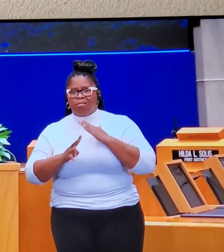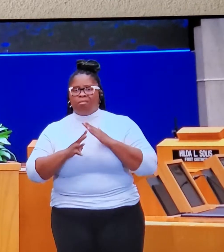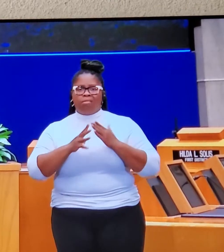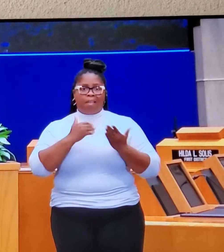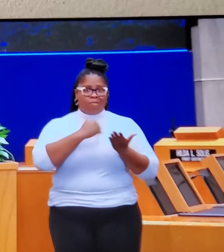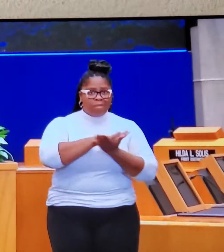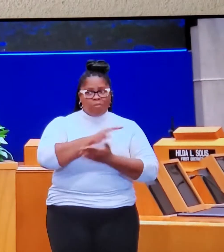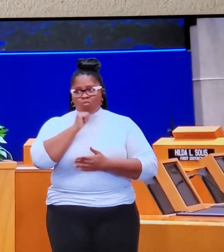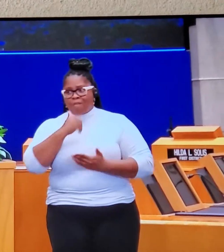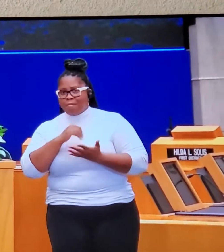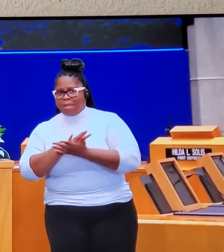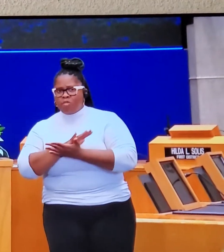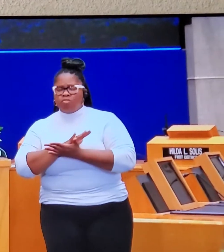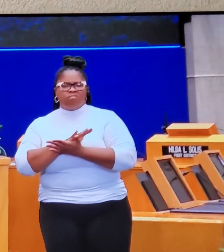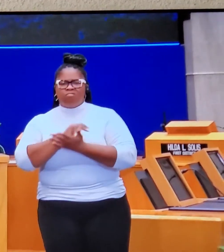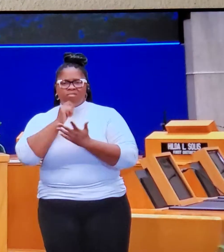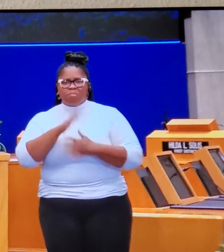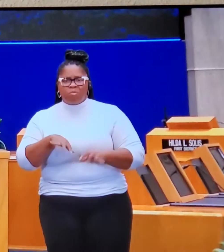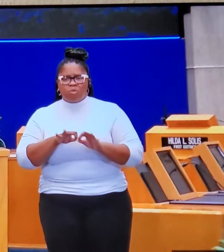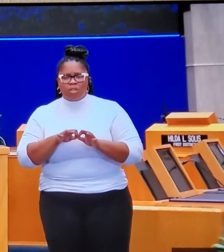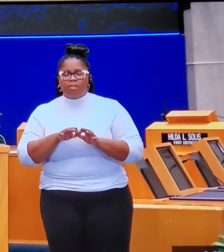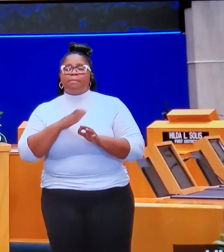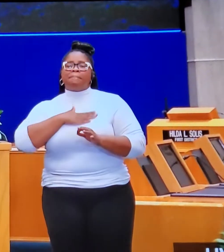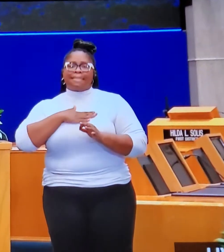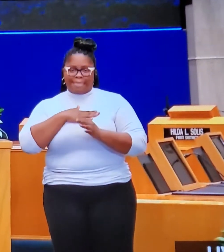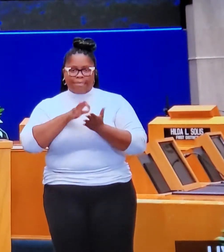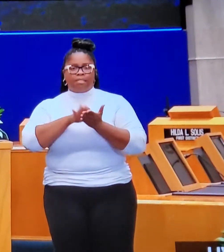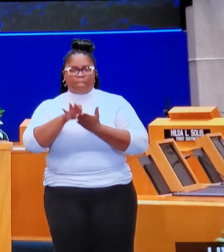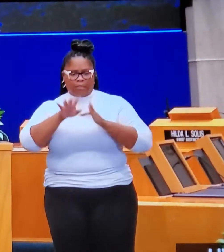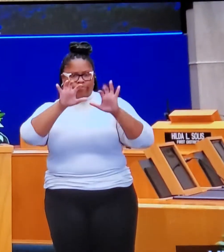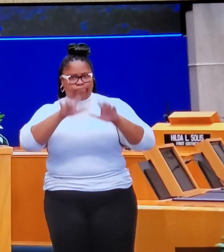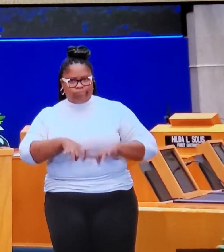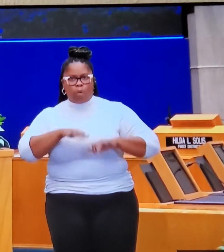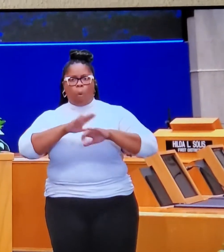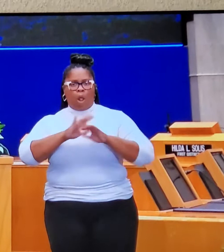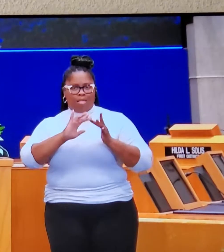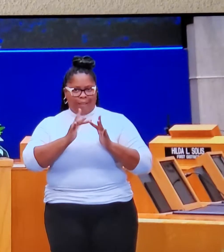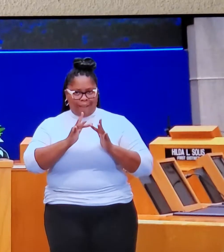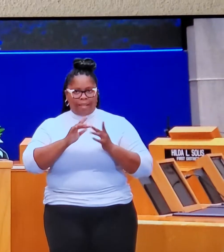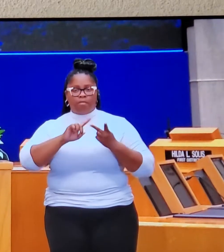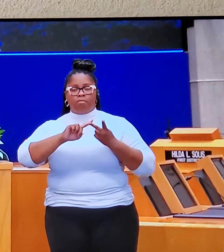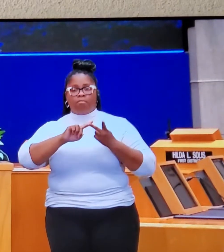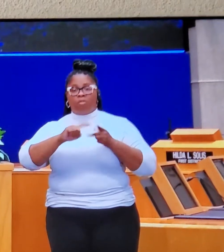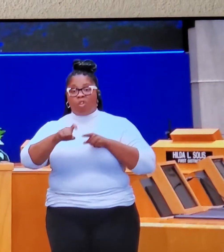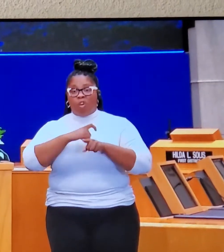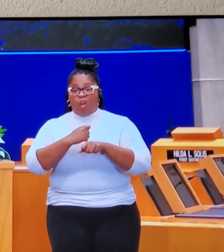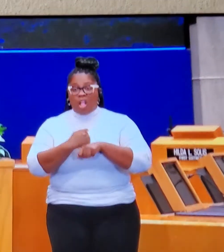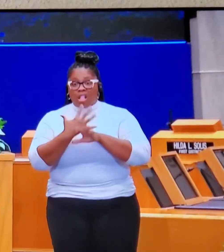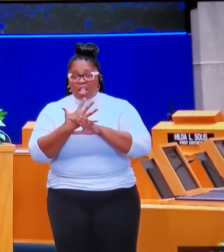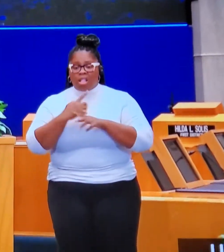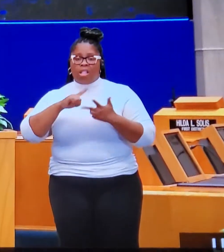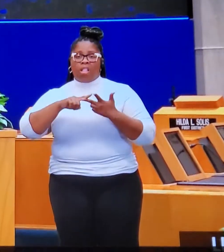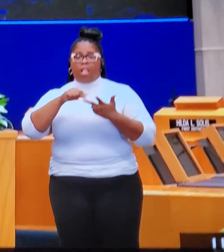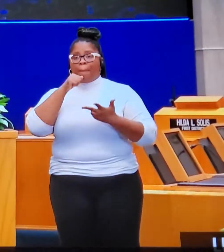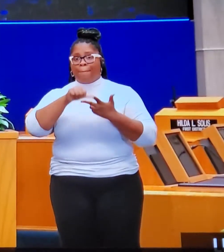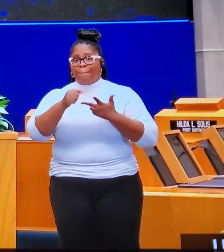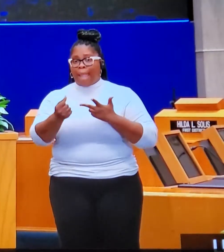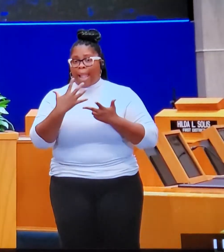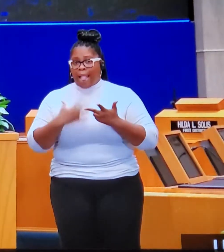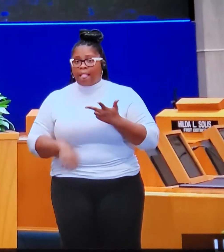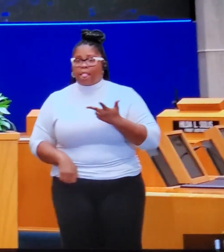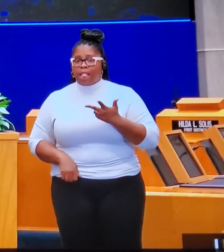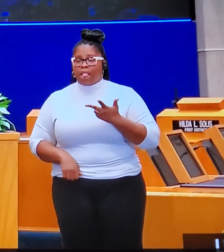yet, please do so. You can do it online, by phone, or even by mail.